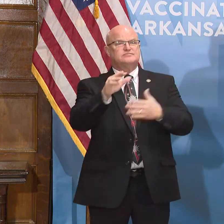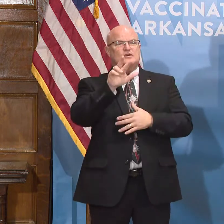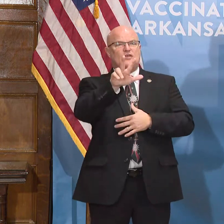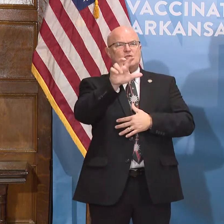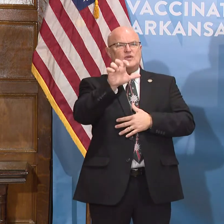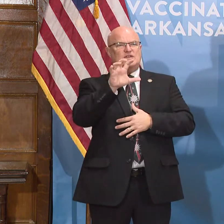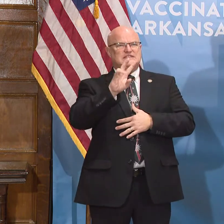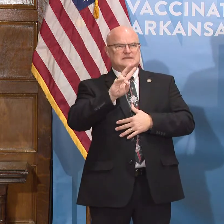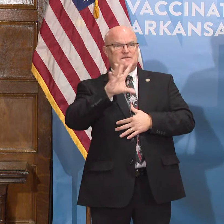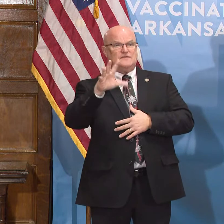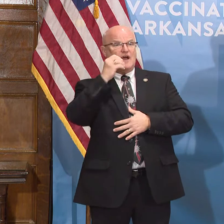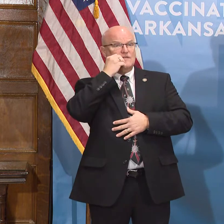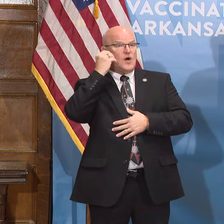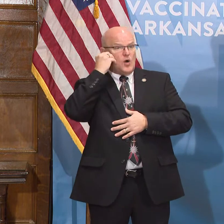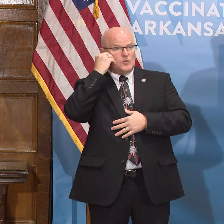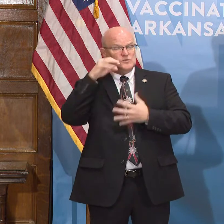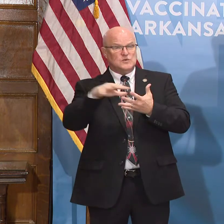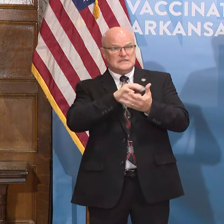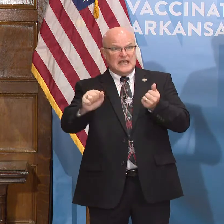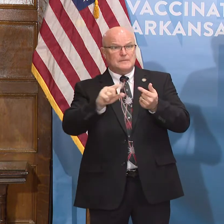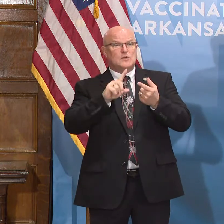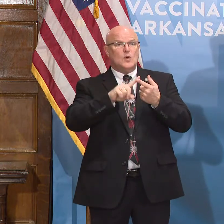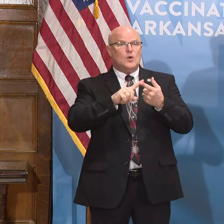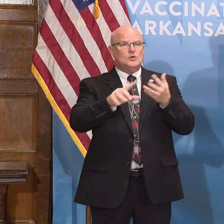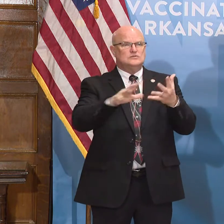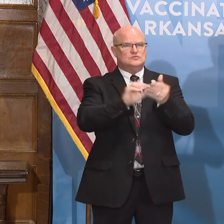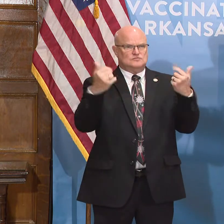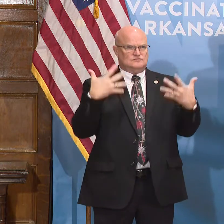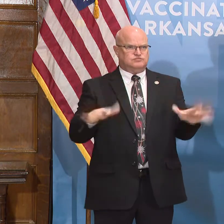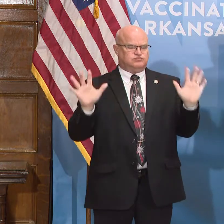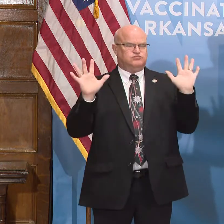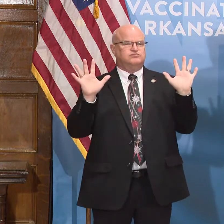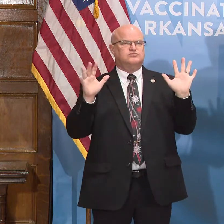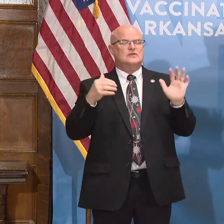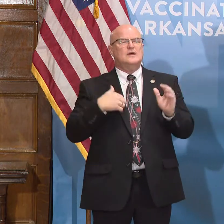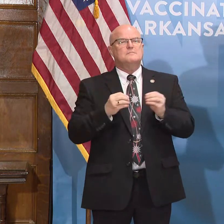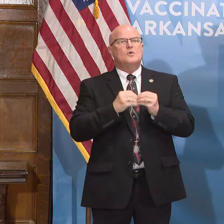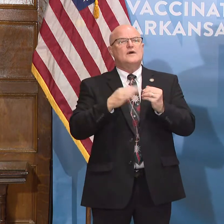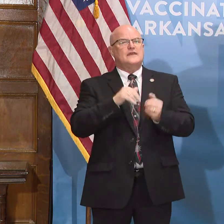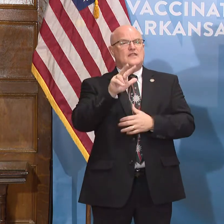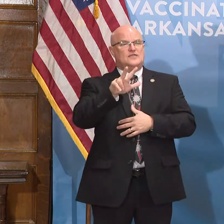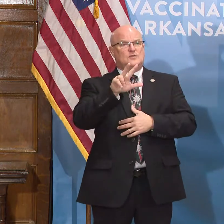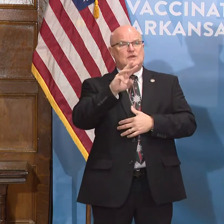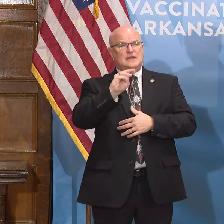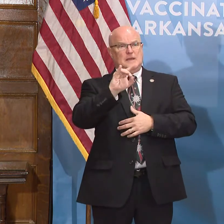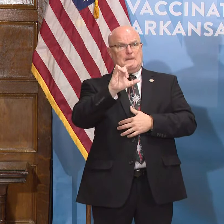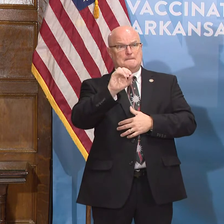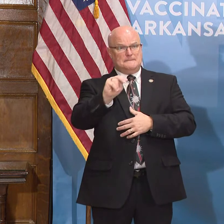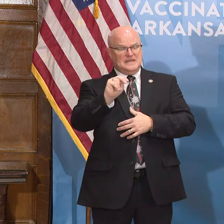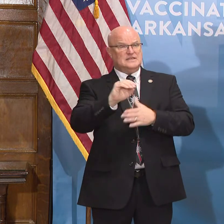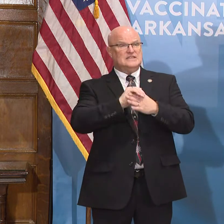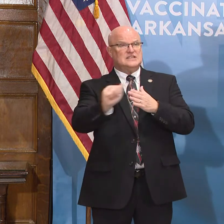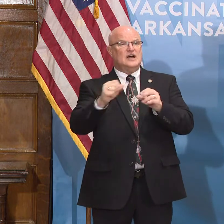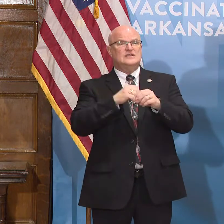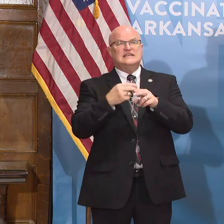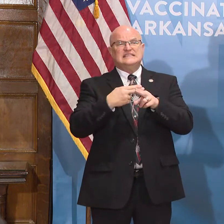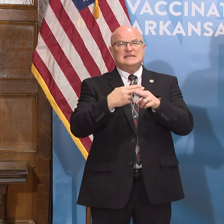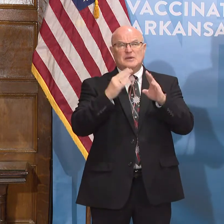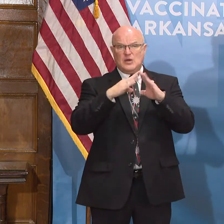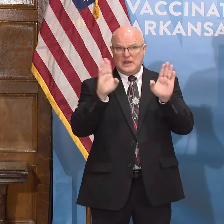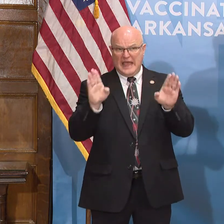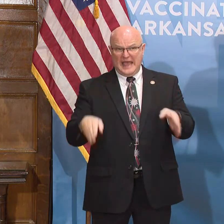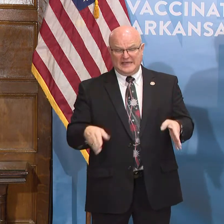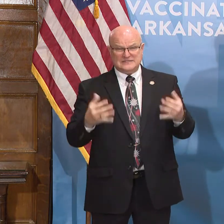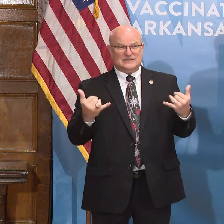375 homes were damaged or destroyed. We've had over $3 million simply in temporary